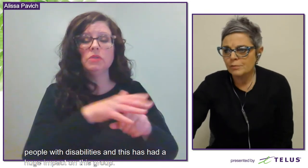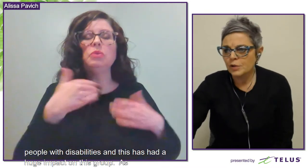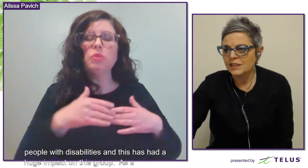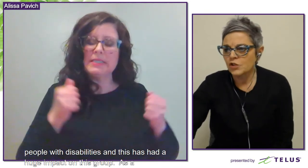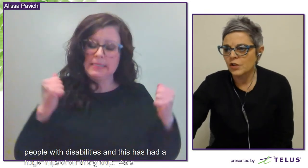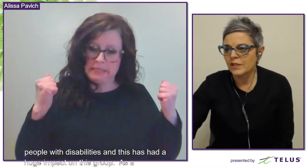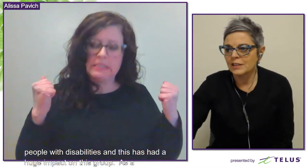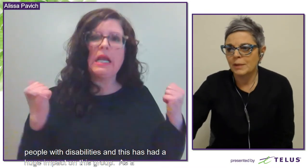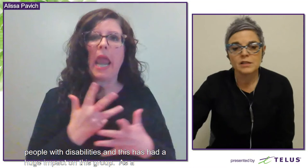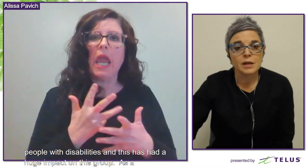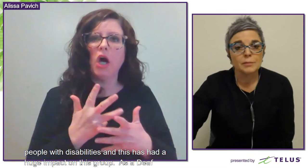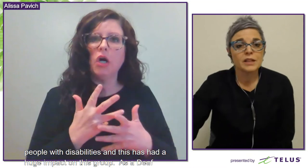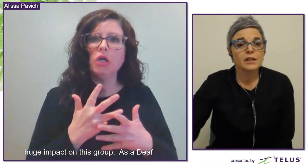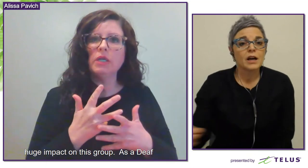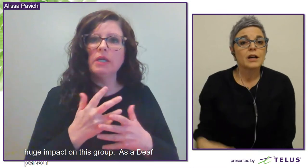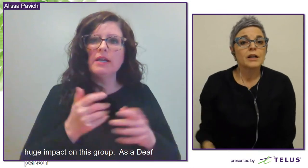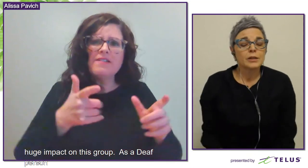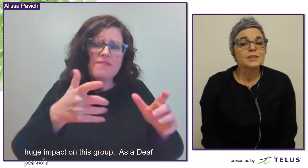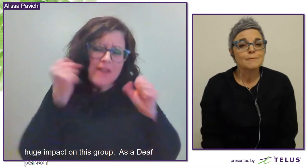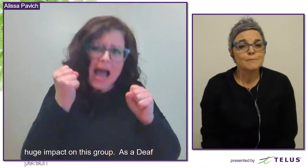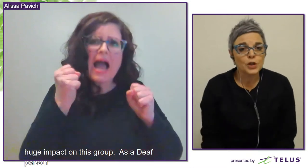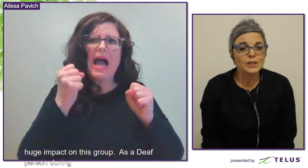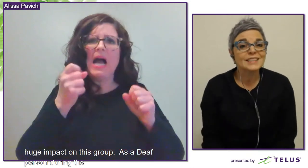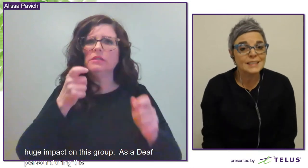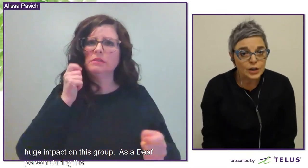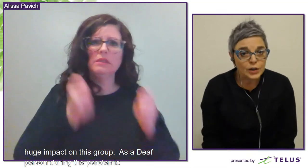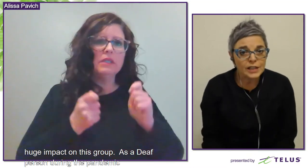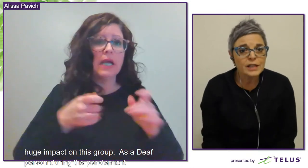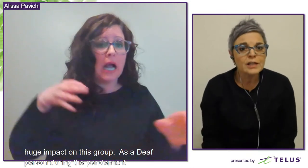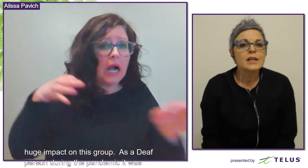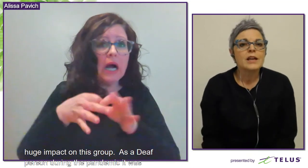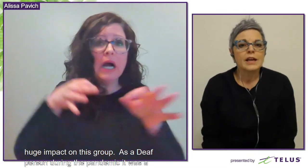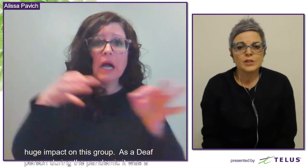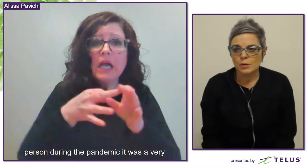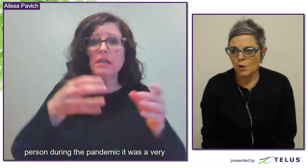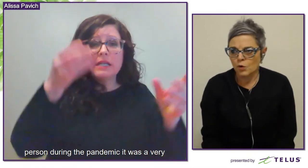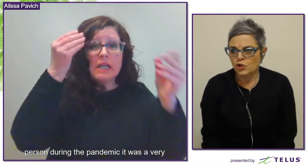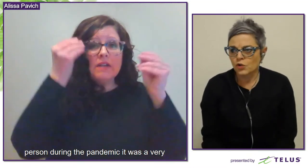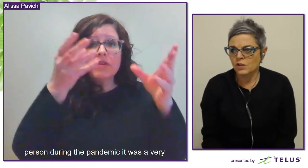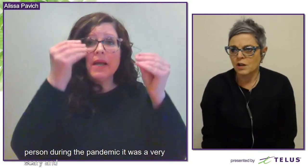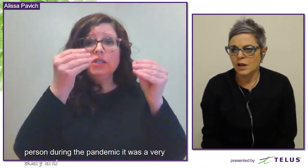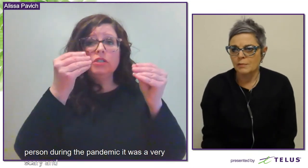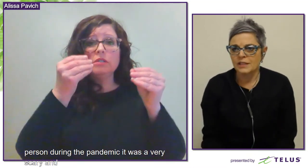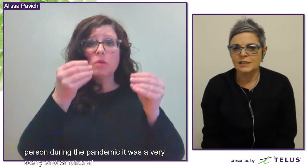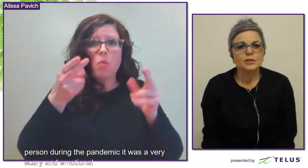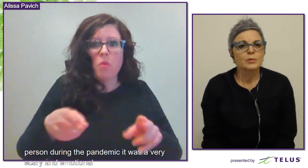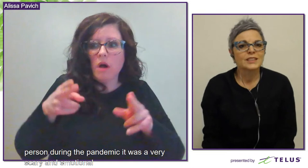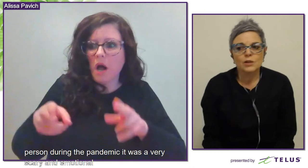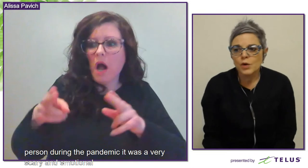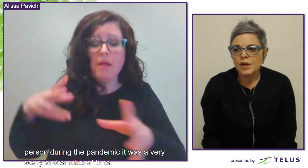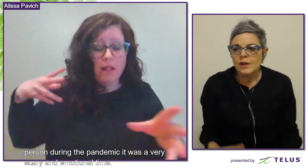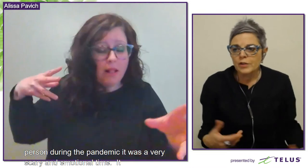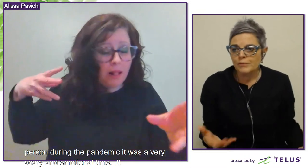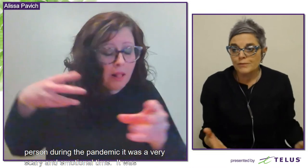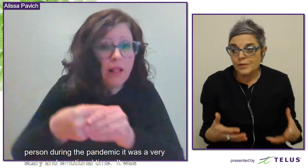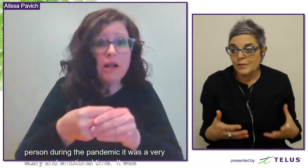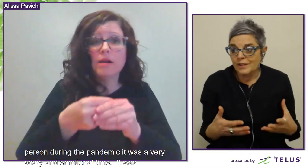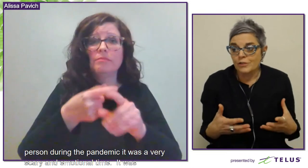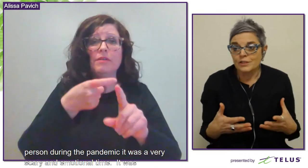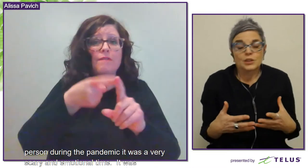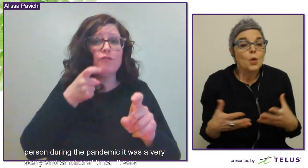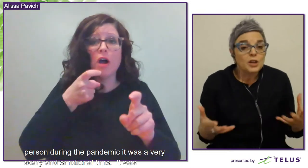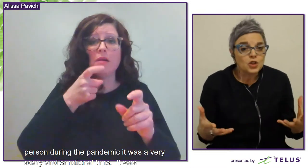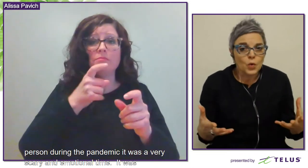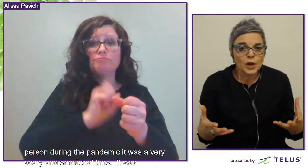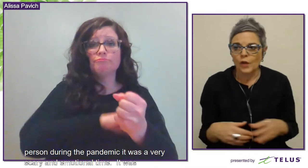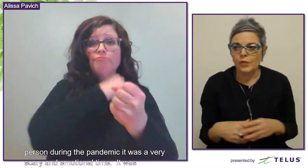As a deaf person during this pandemic, it was a very scary and emotional time because it was